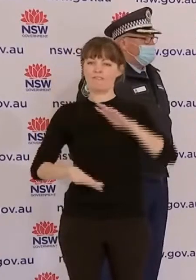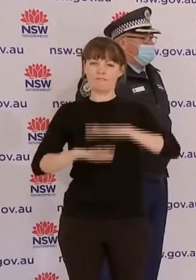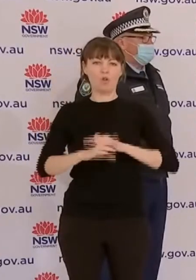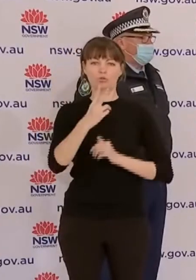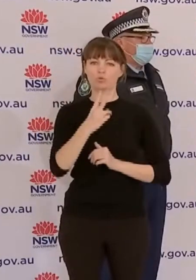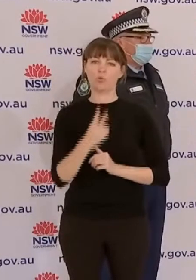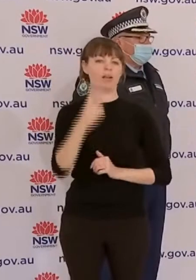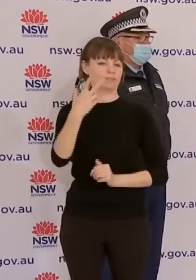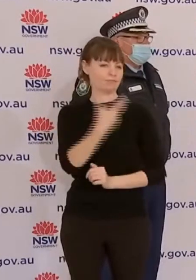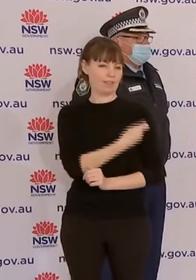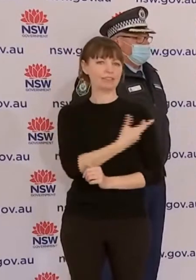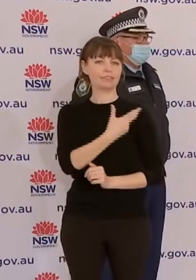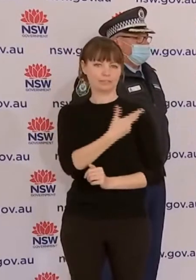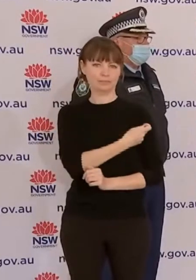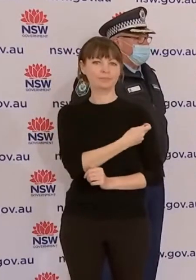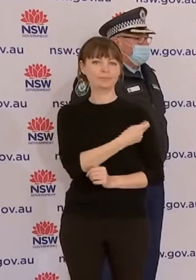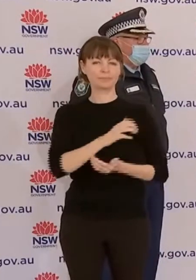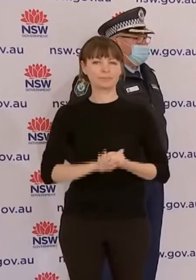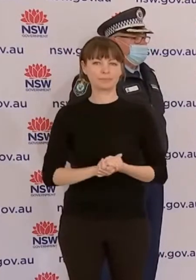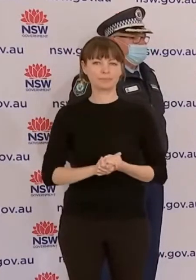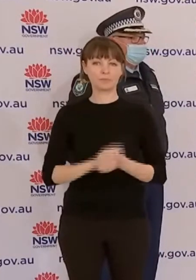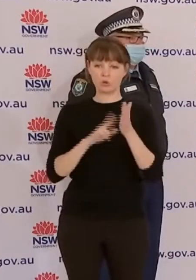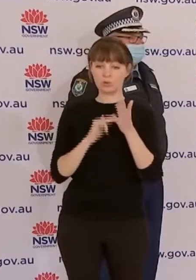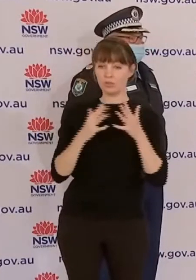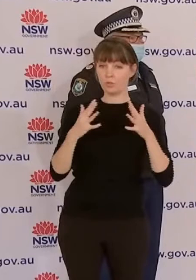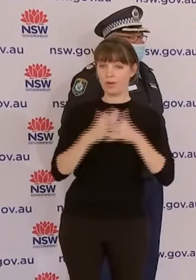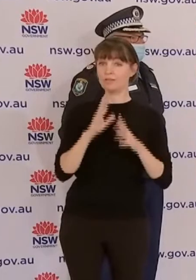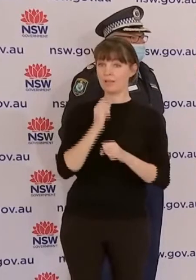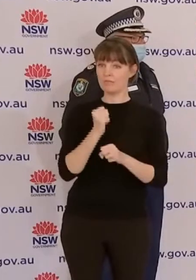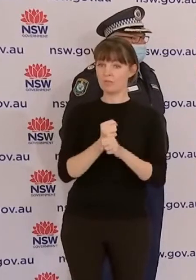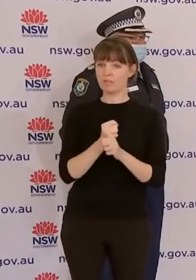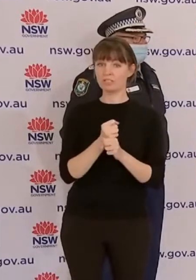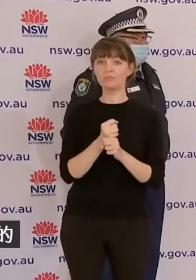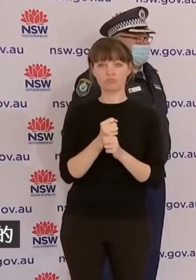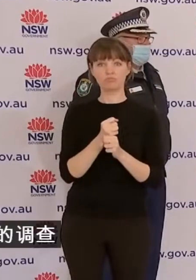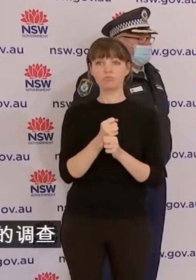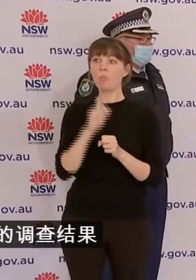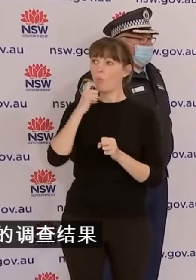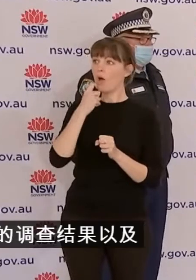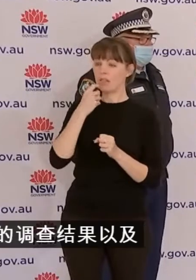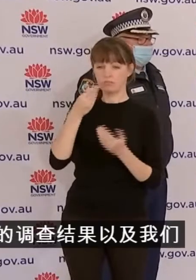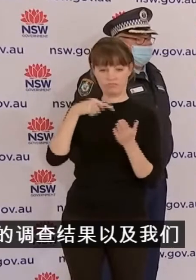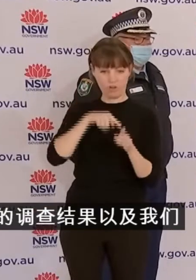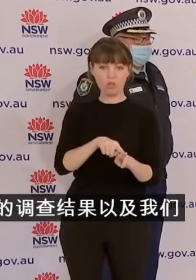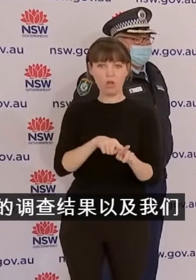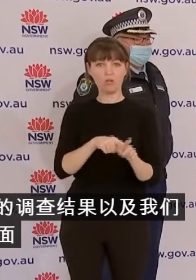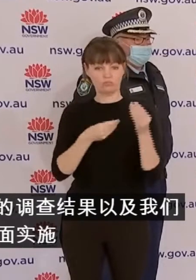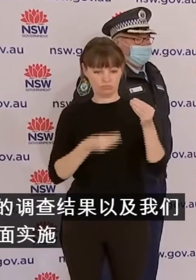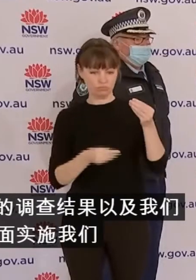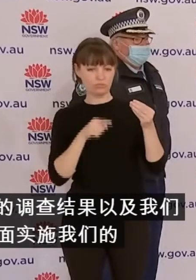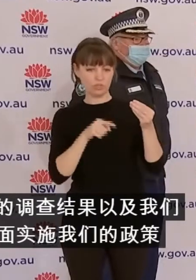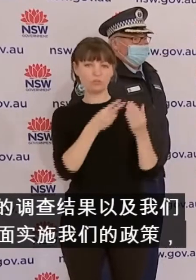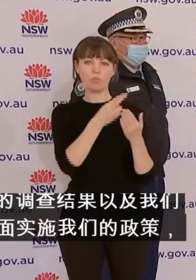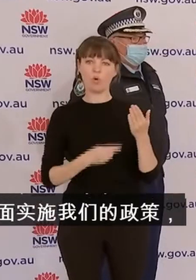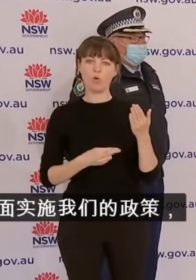that the New South Wales government in fact commends and supports the findings of Doherty Institute, and that we intend to implement